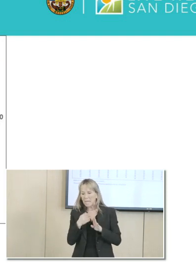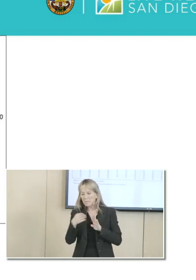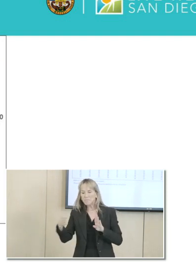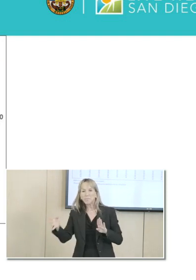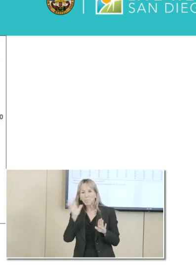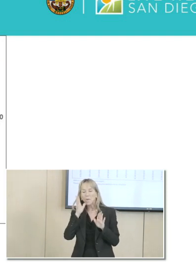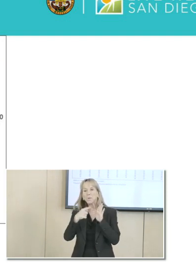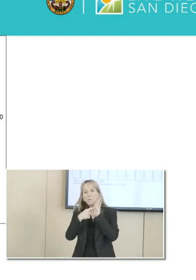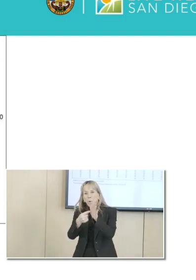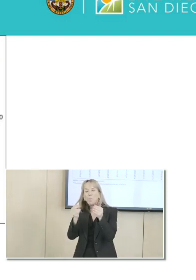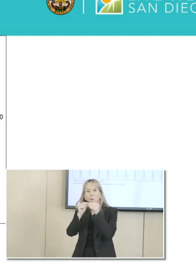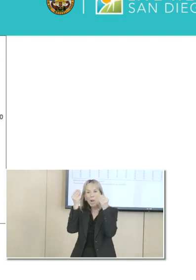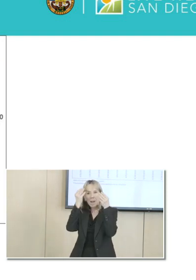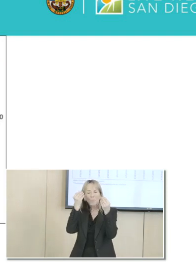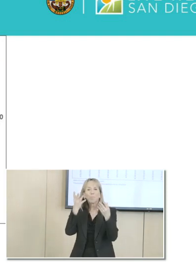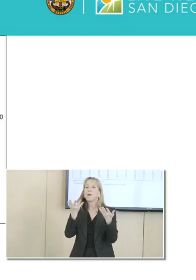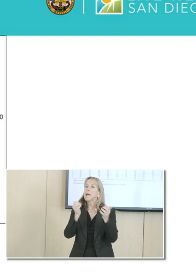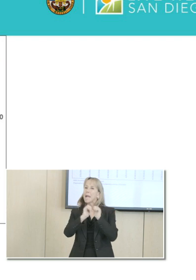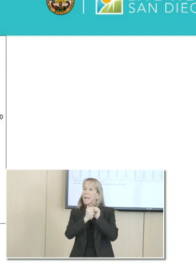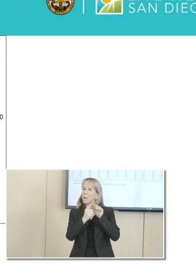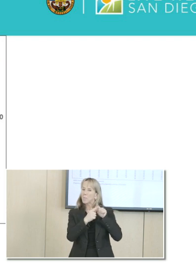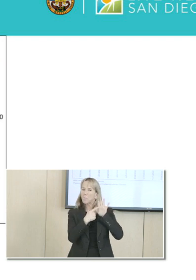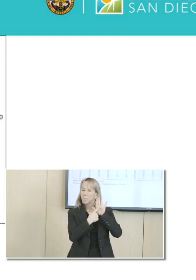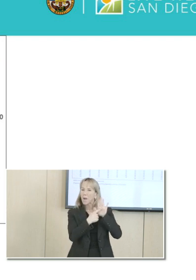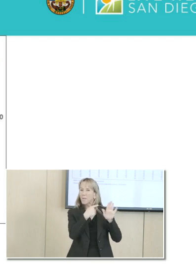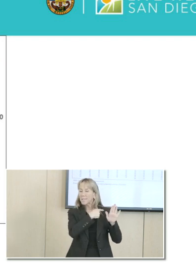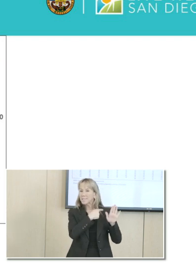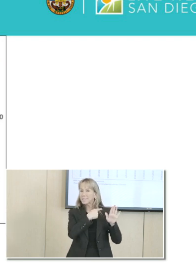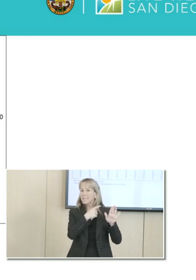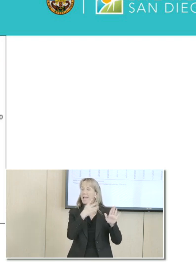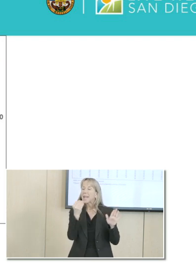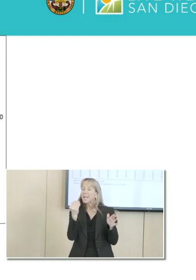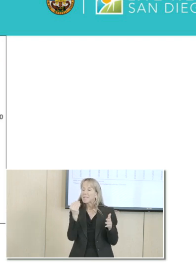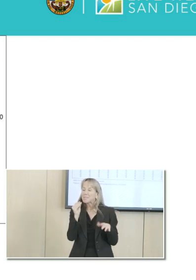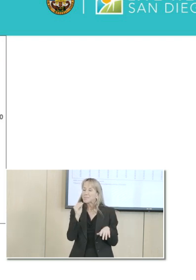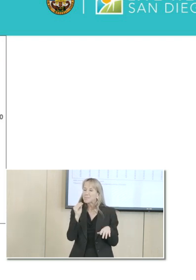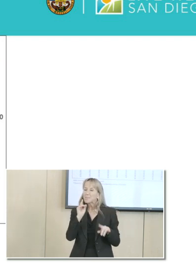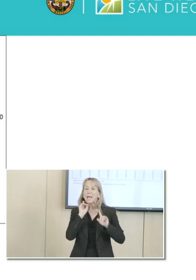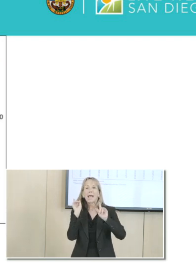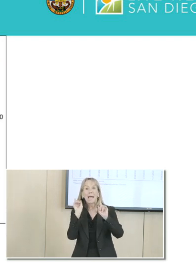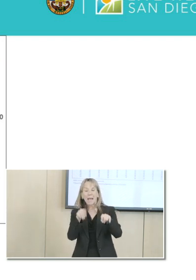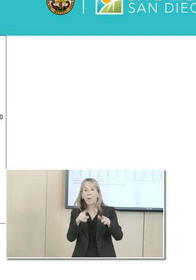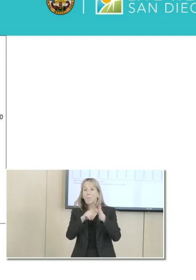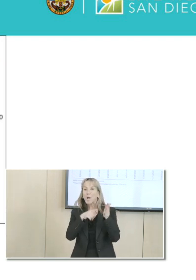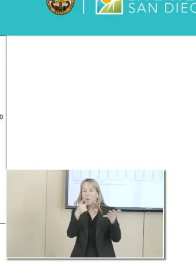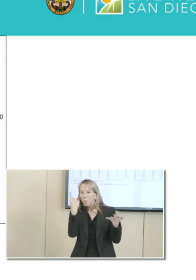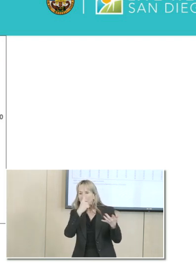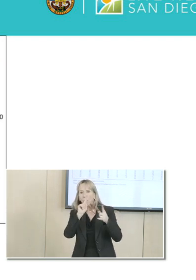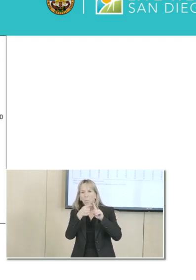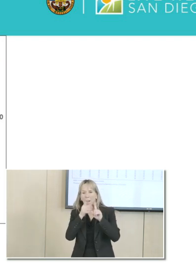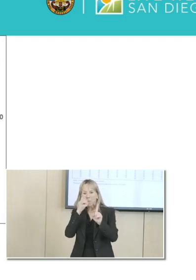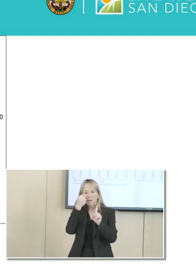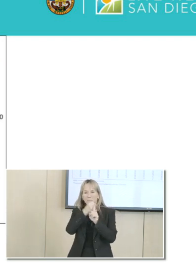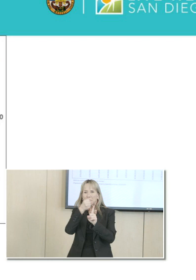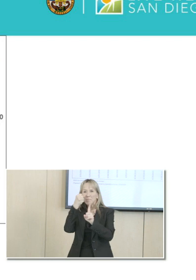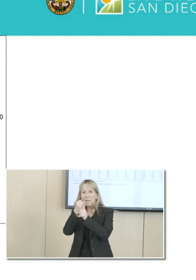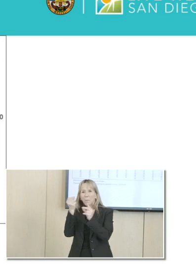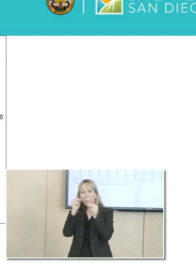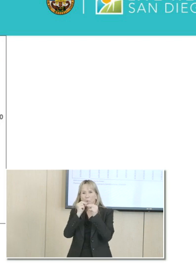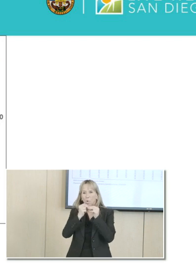some information about modeling that answers, I think, the question that you're getting at is when the peaks might occur,